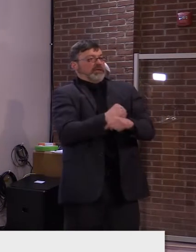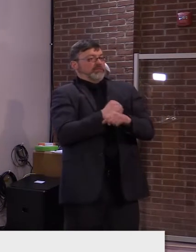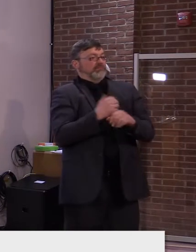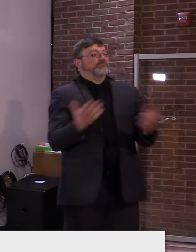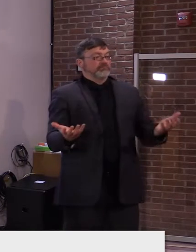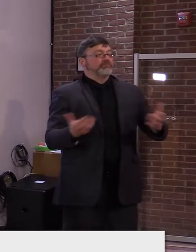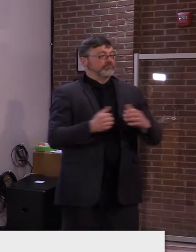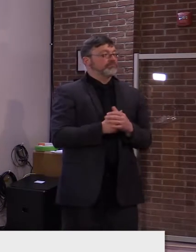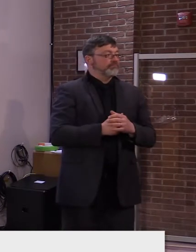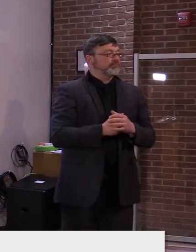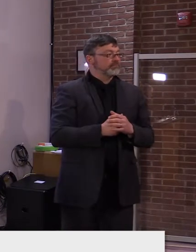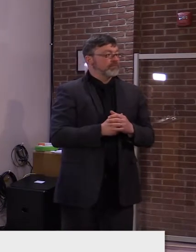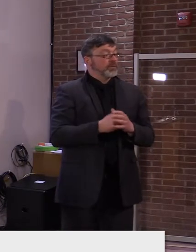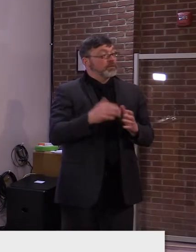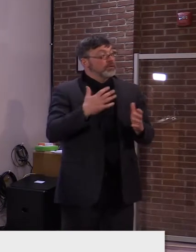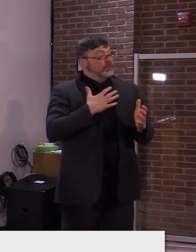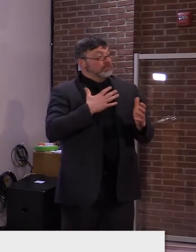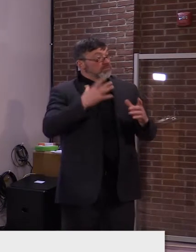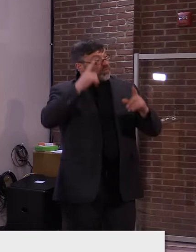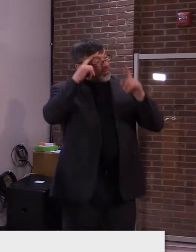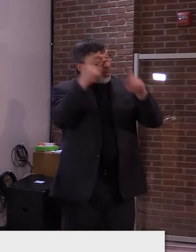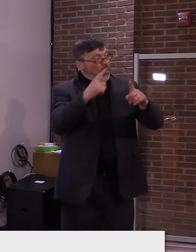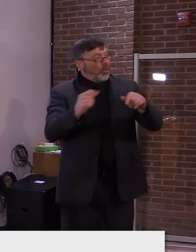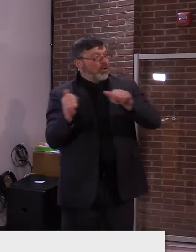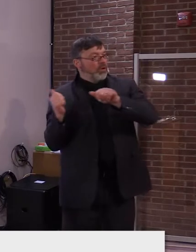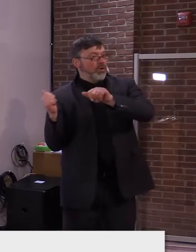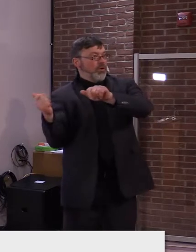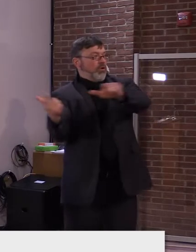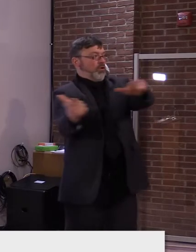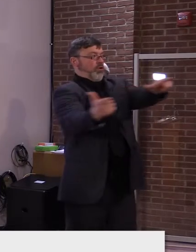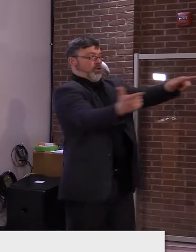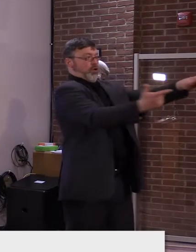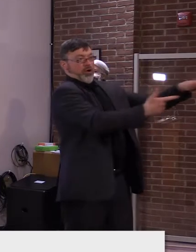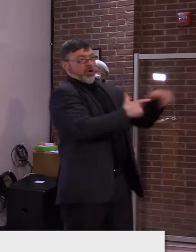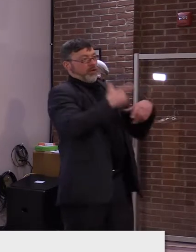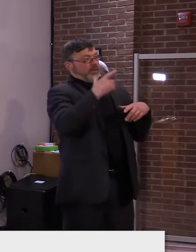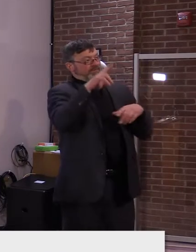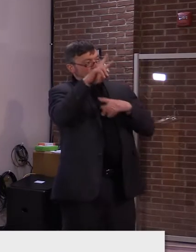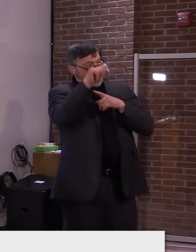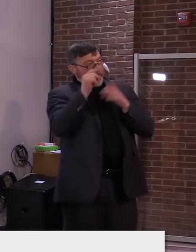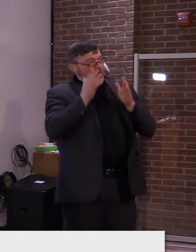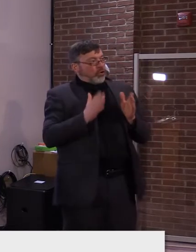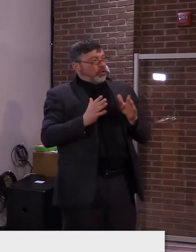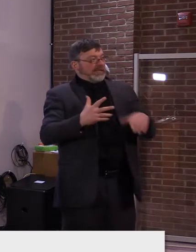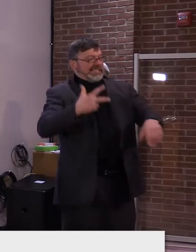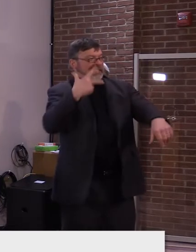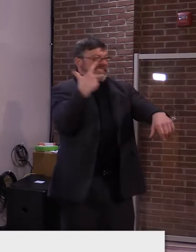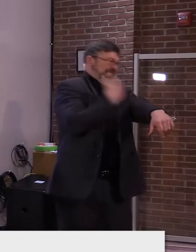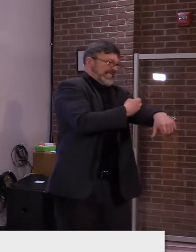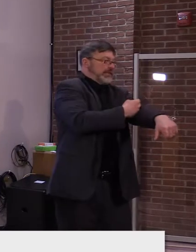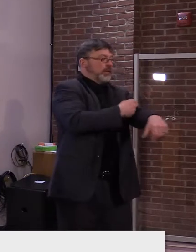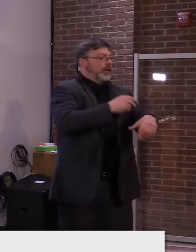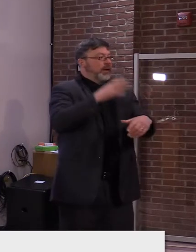July 1st. In terms of our overall progress, As of this morning,